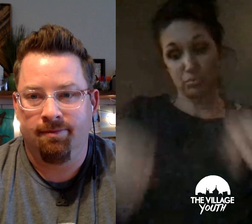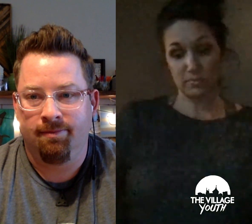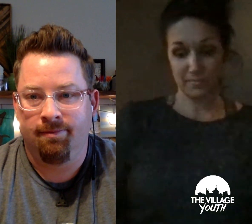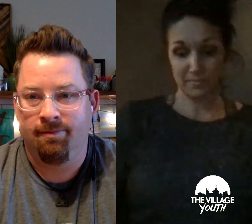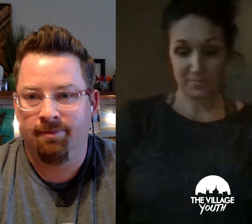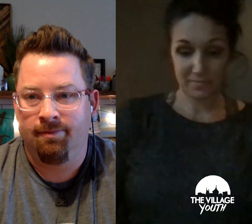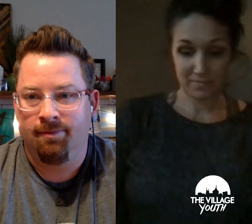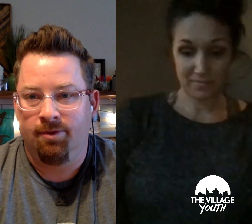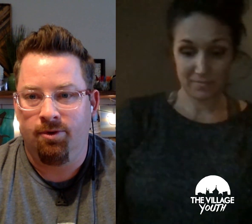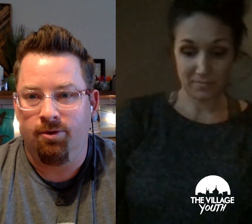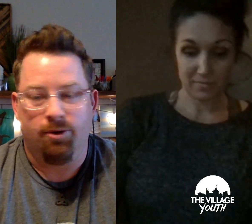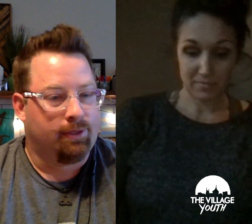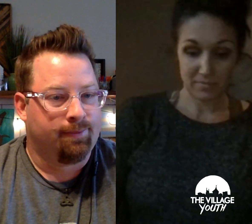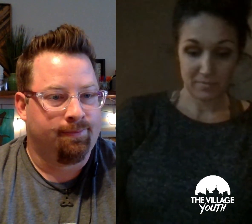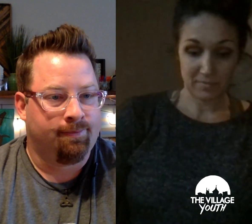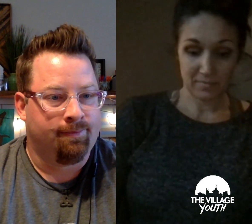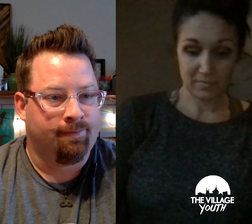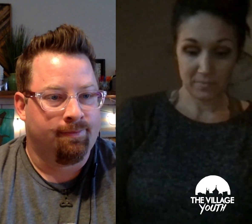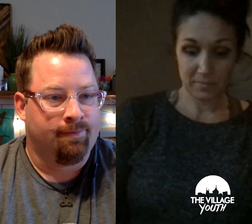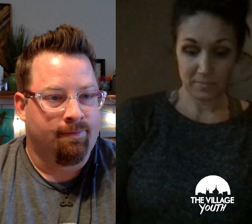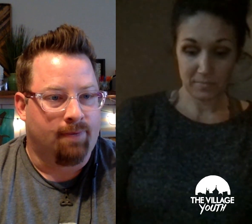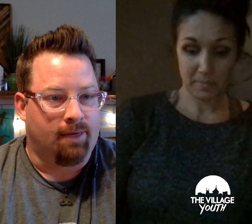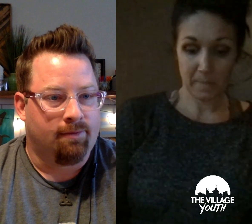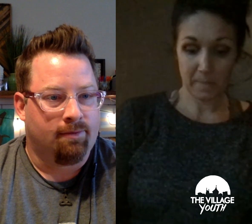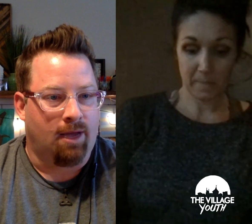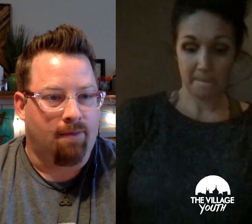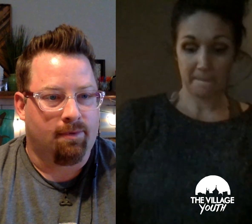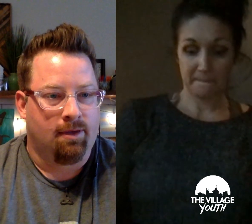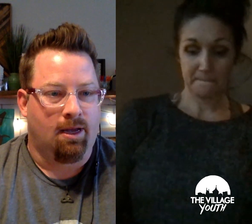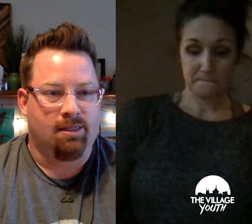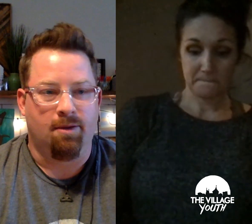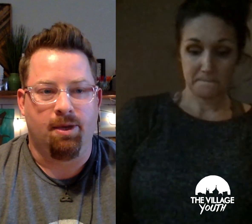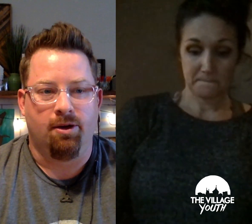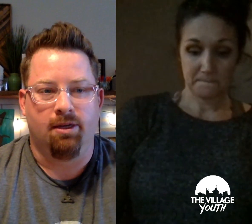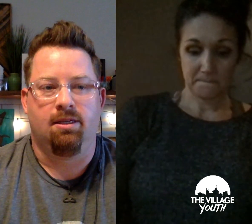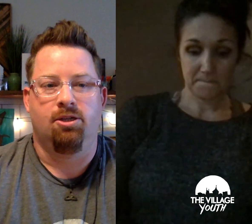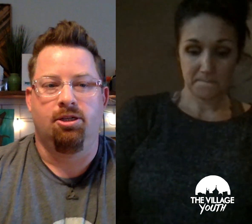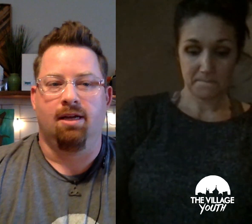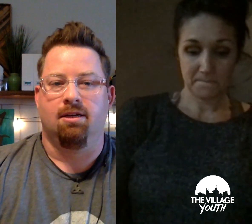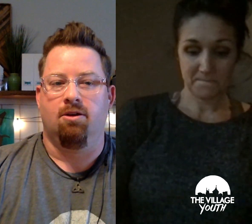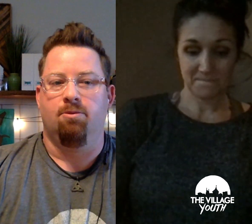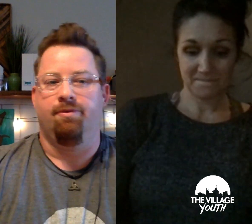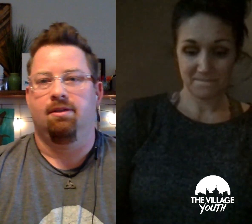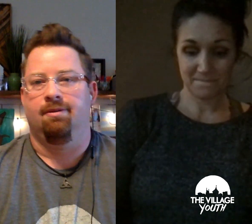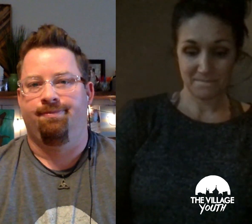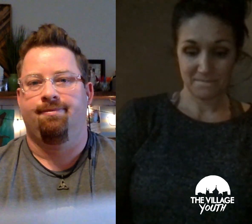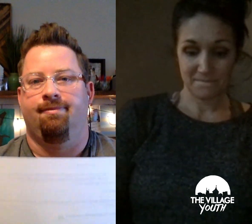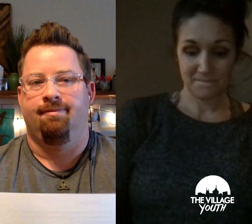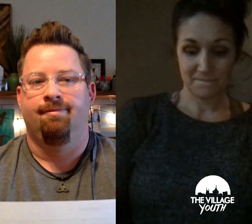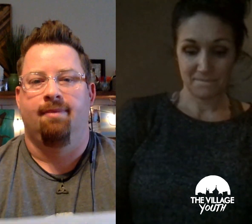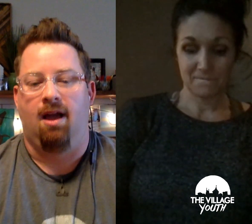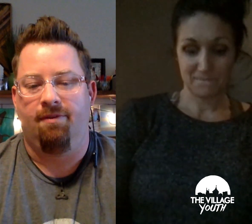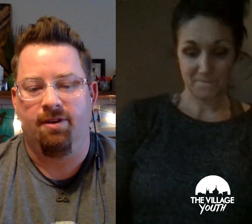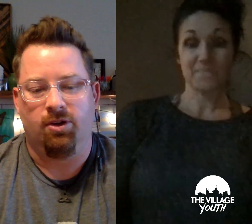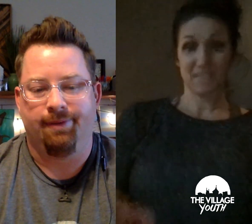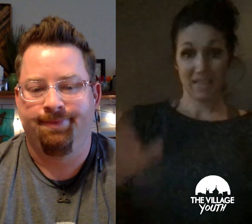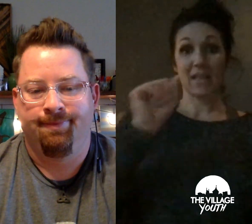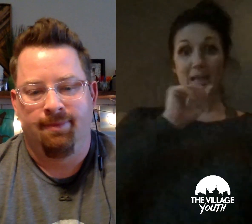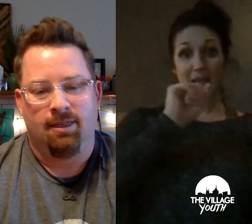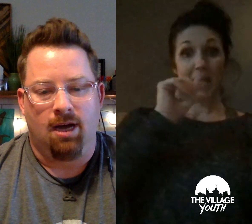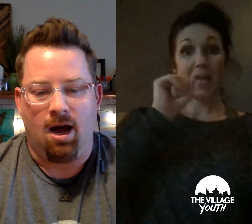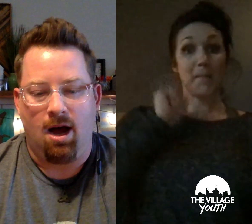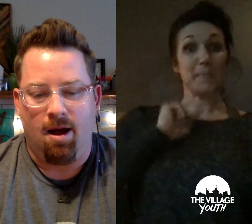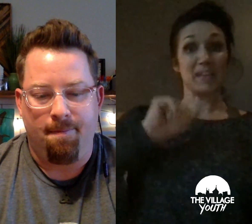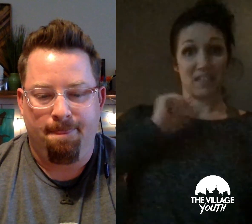So who knows? But yeah, I see Amelia says she likes to go to the movies. I feel you.